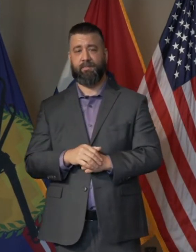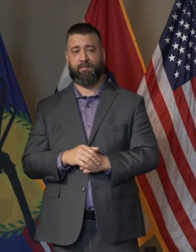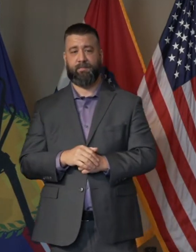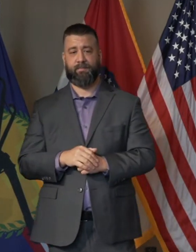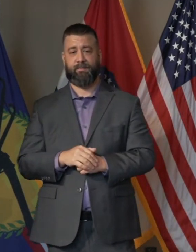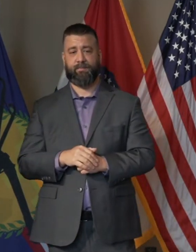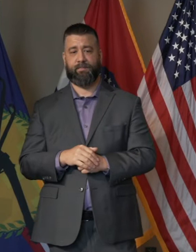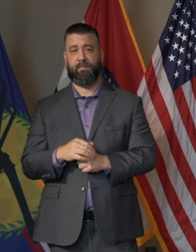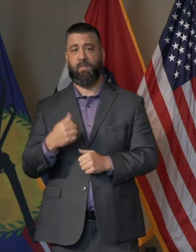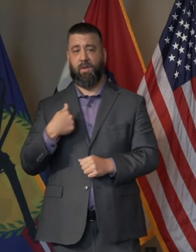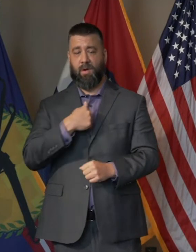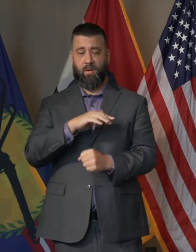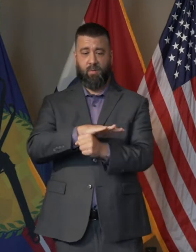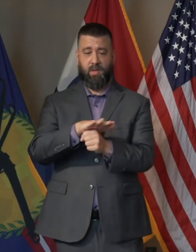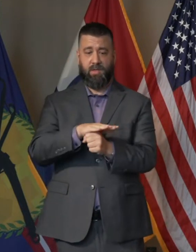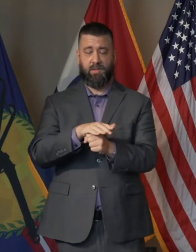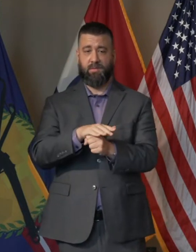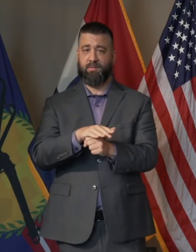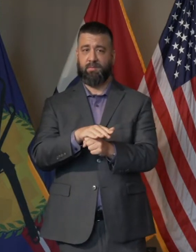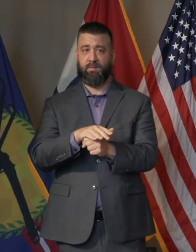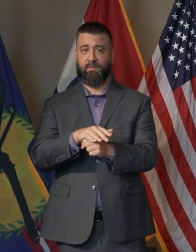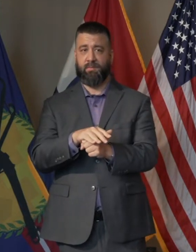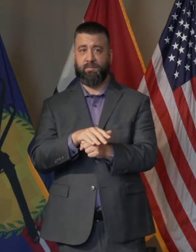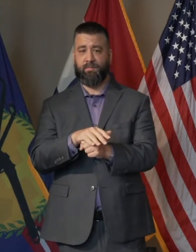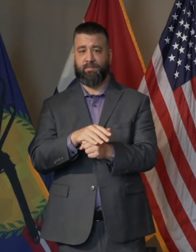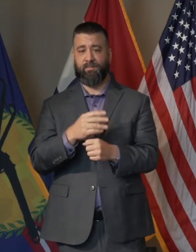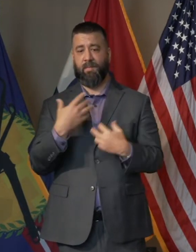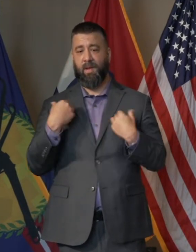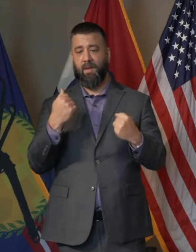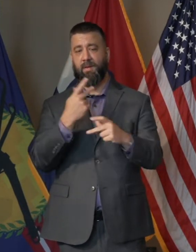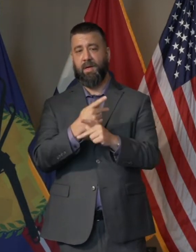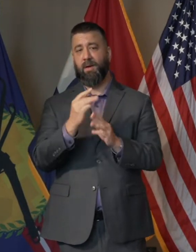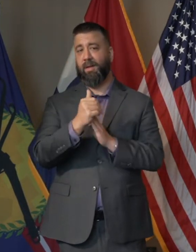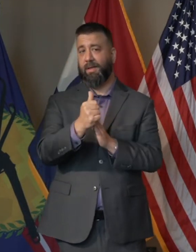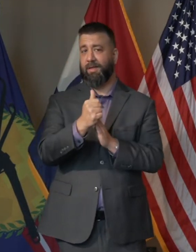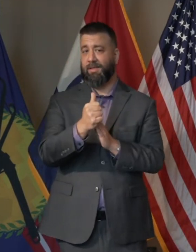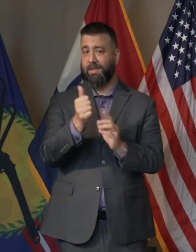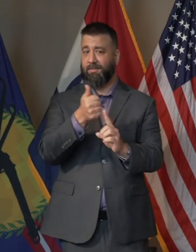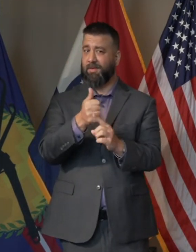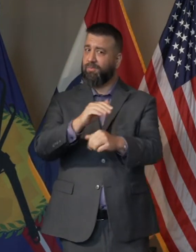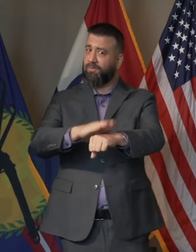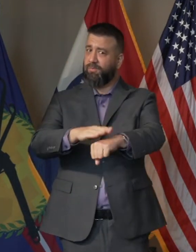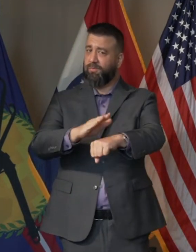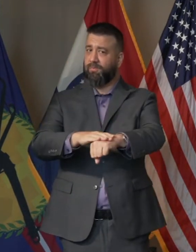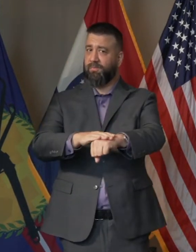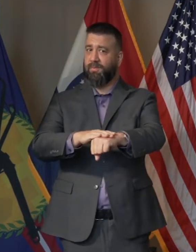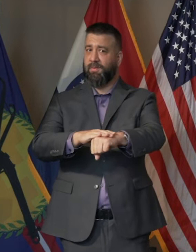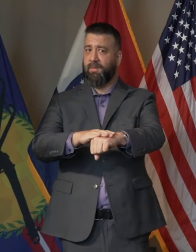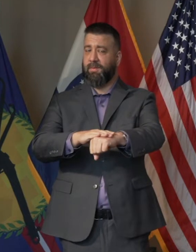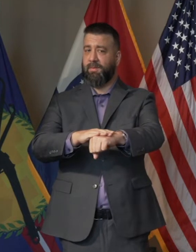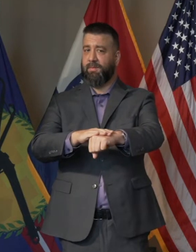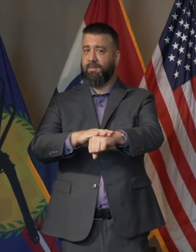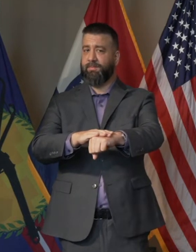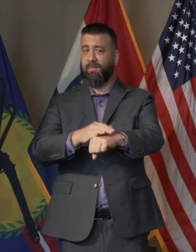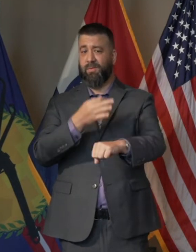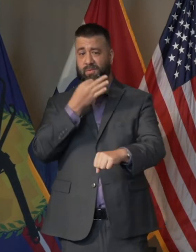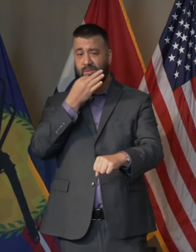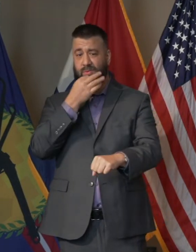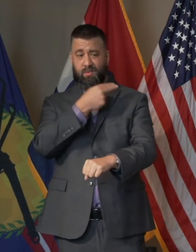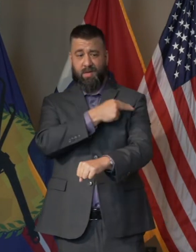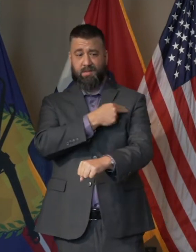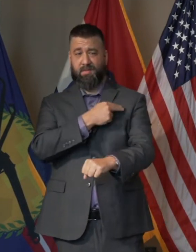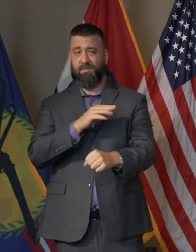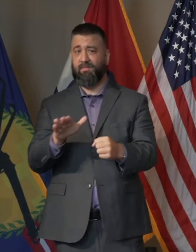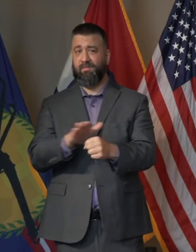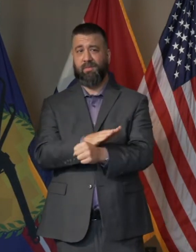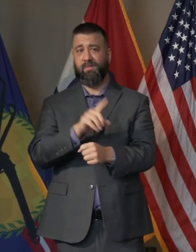Our regional healthcare leaders are sounding an alarm. It's not a matter of if they cannot provide care to everyone, it's a matter of